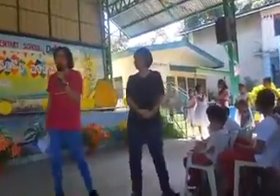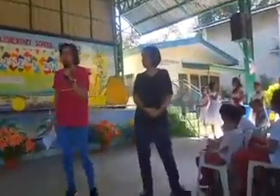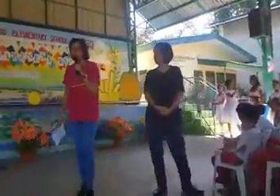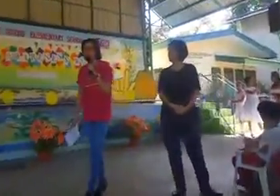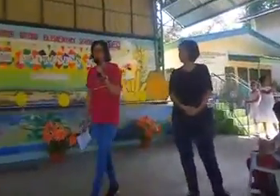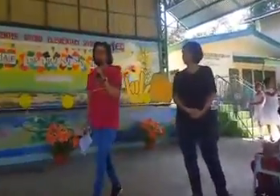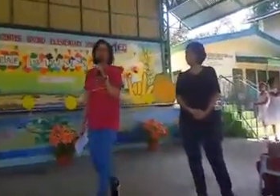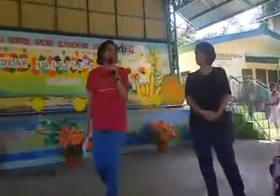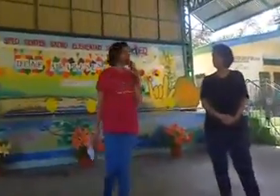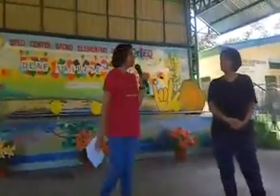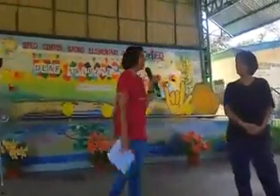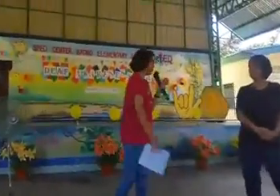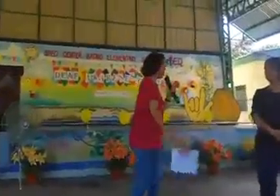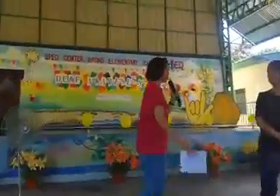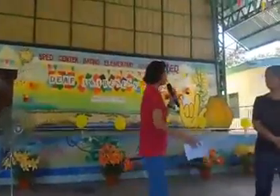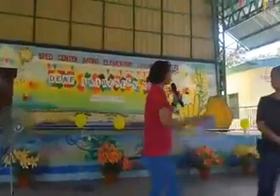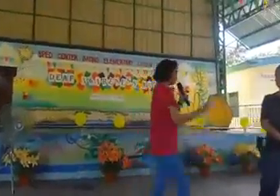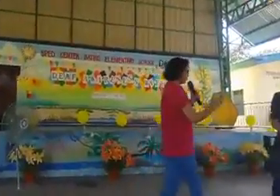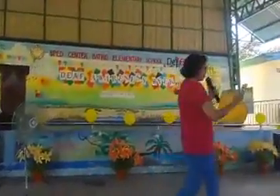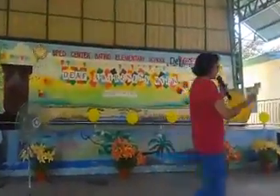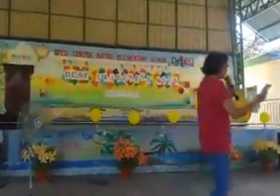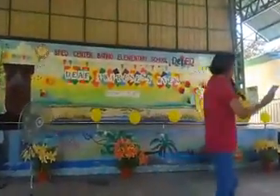the praise and worship.